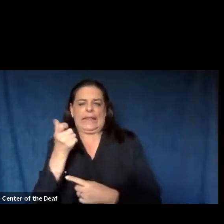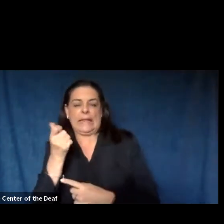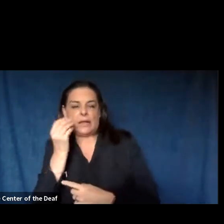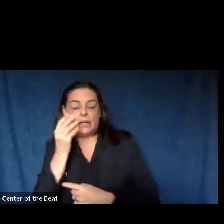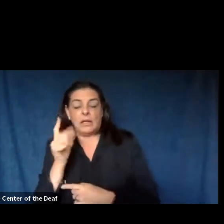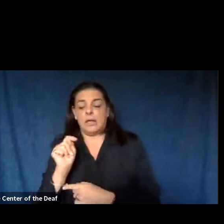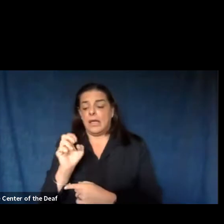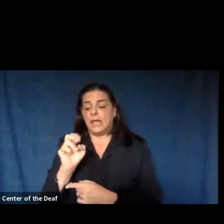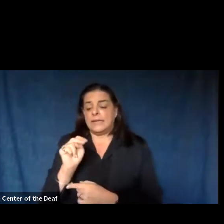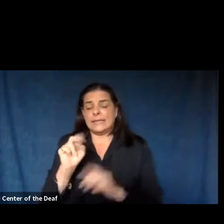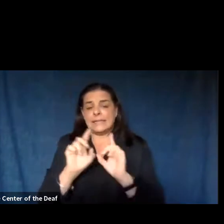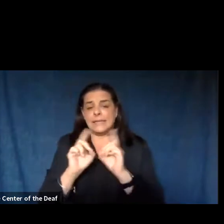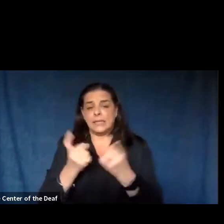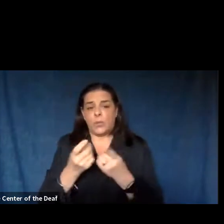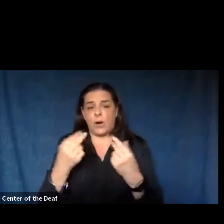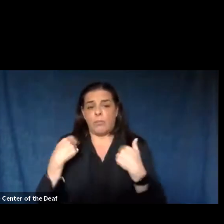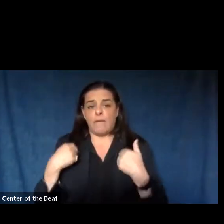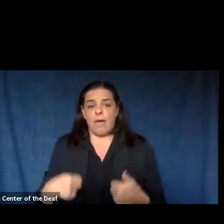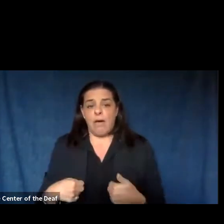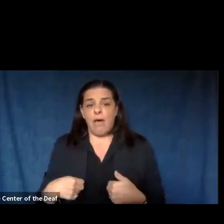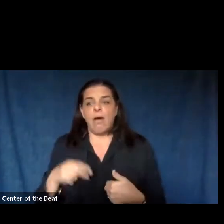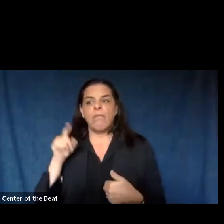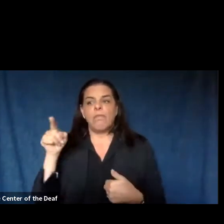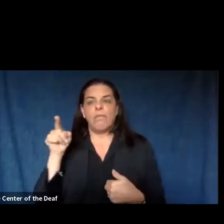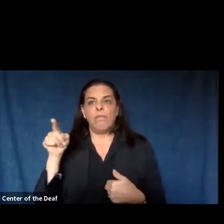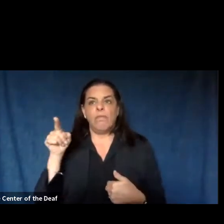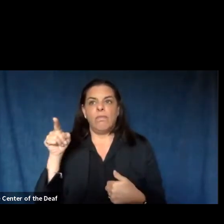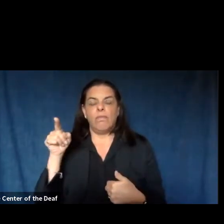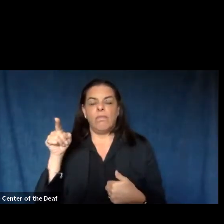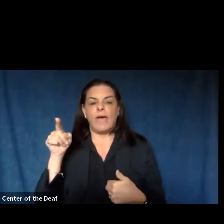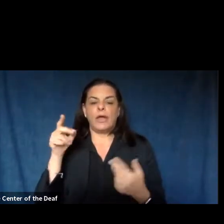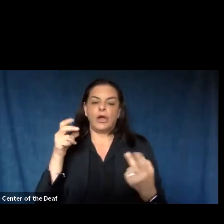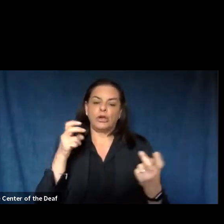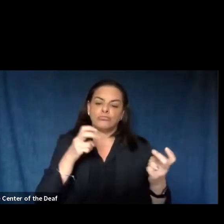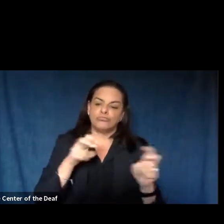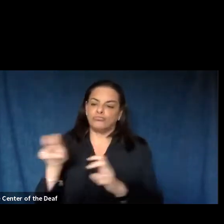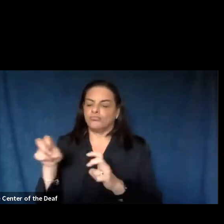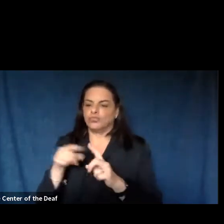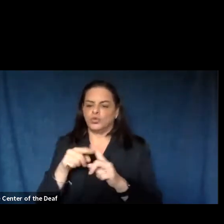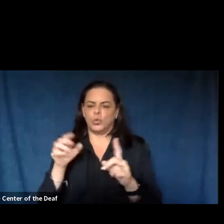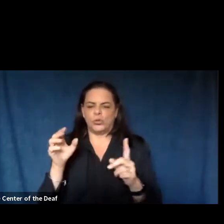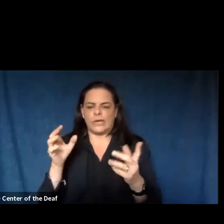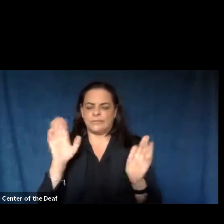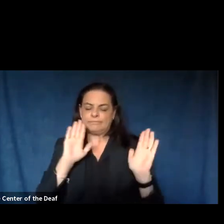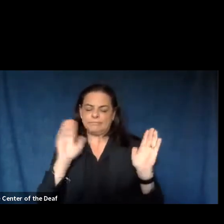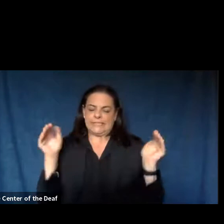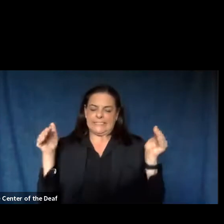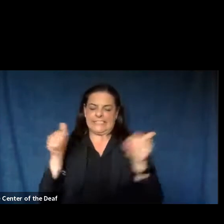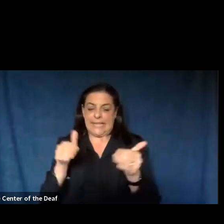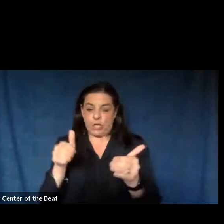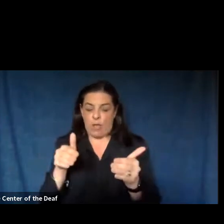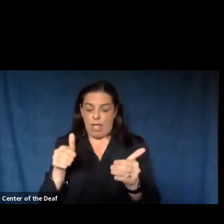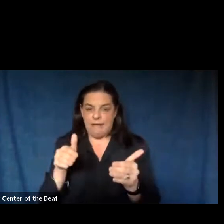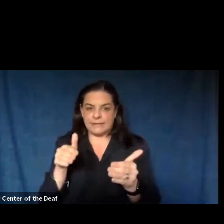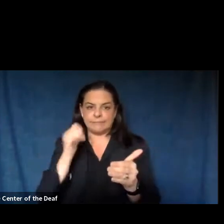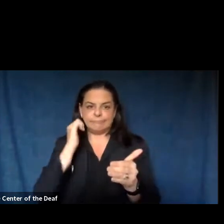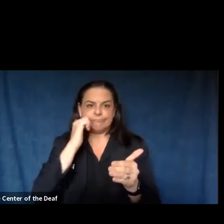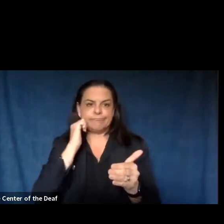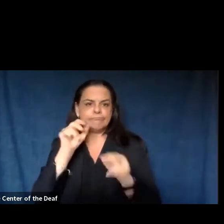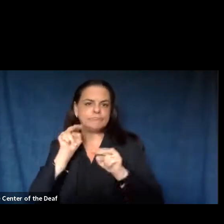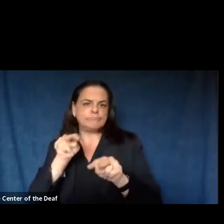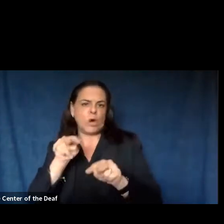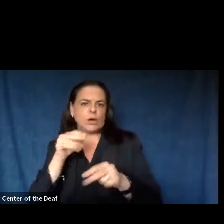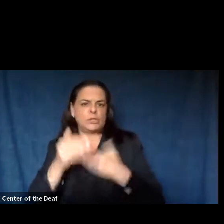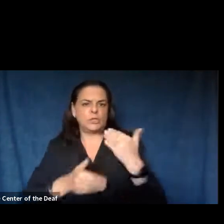Tennessee Department of Health is moving towards a centralized daily monitoring